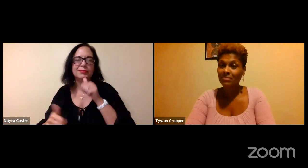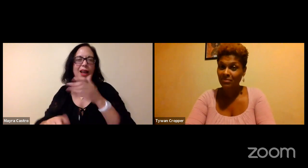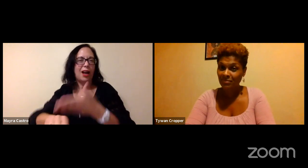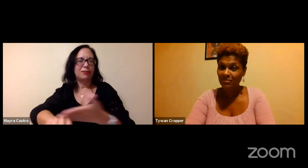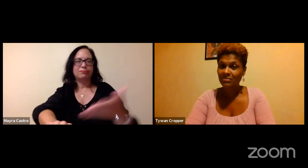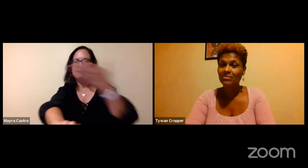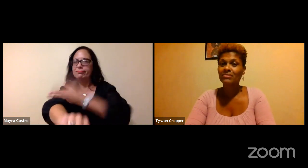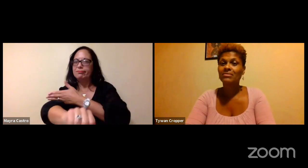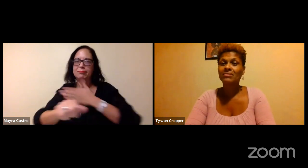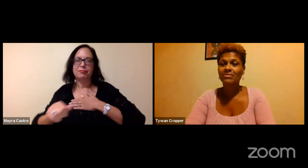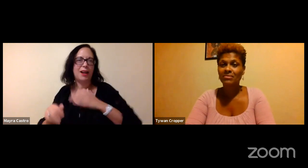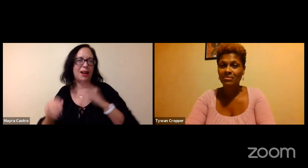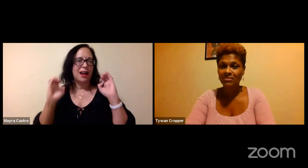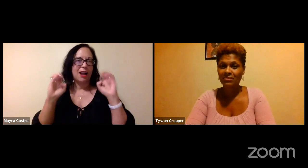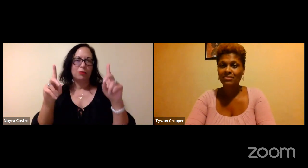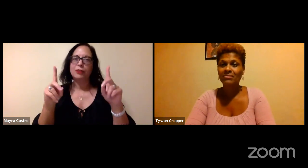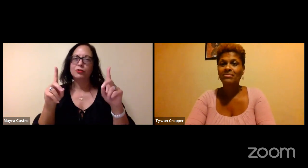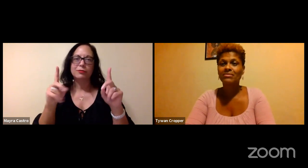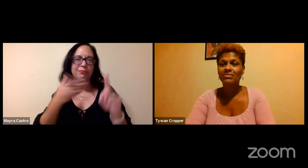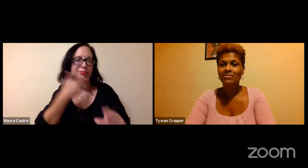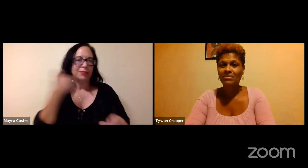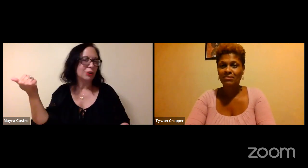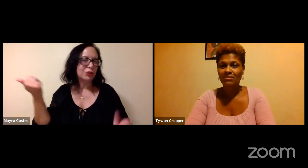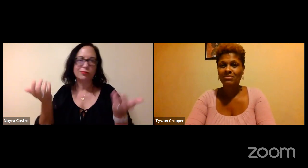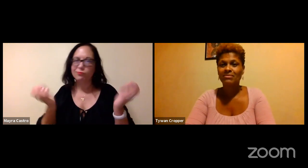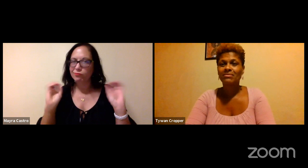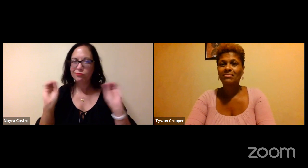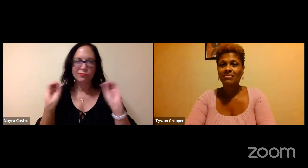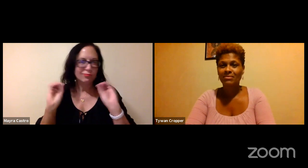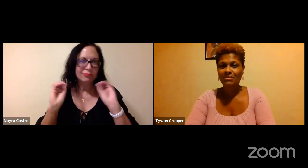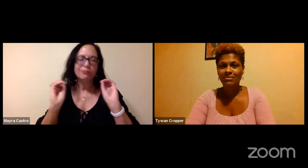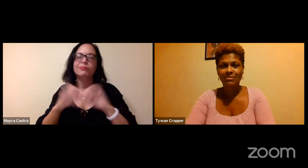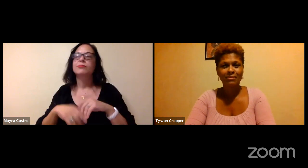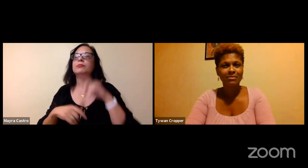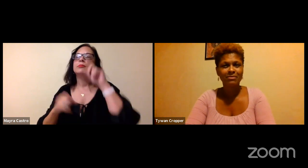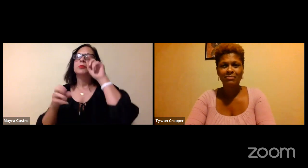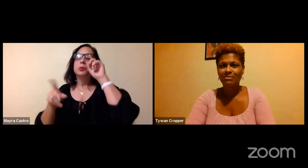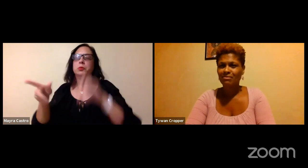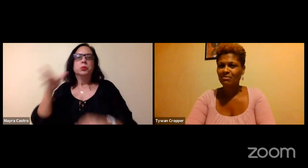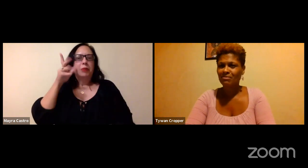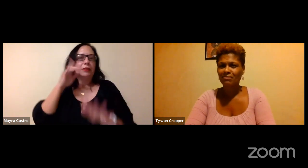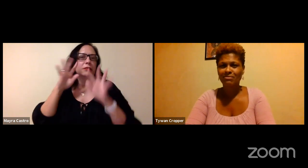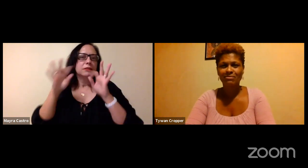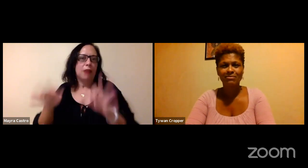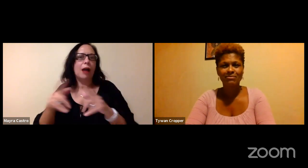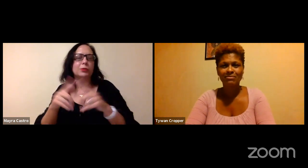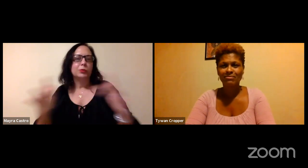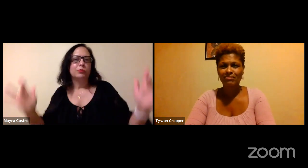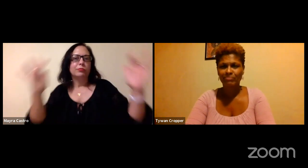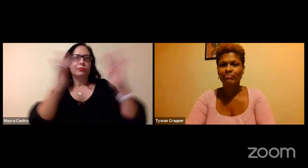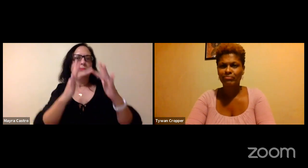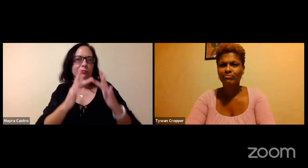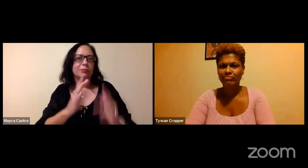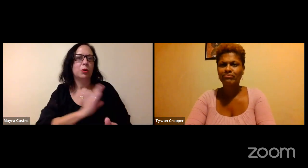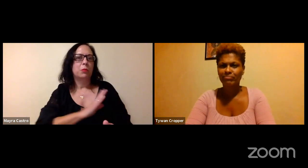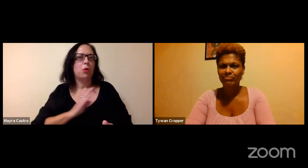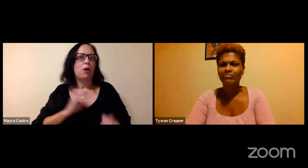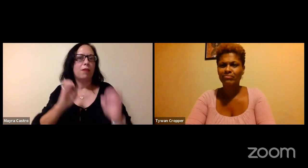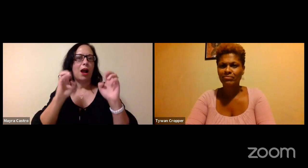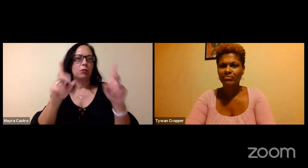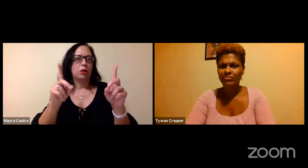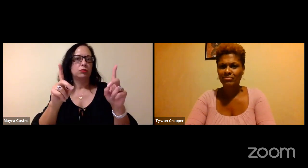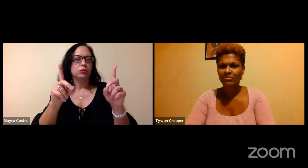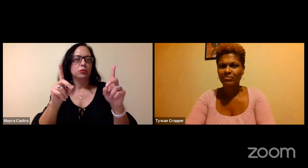And I remember the school that I was placed in, I was not progressing positively. I was actually declining. So mom and dad,